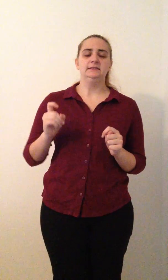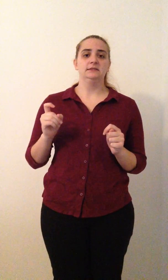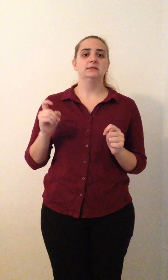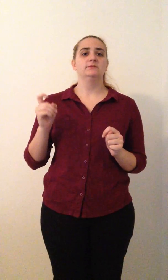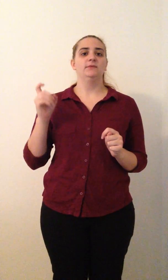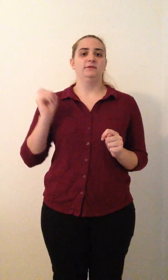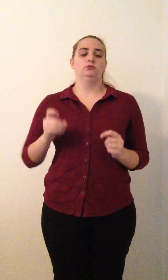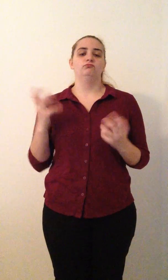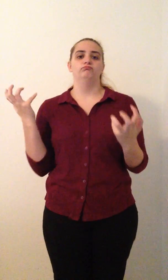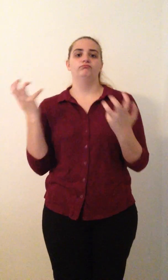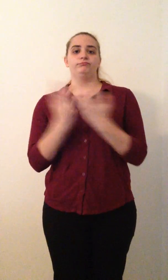So,